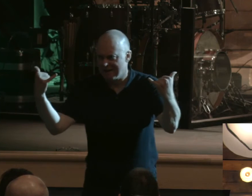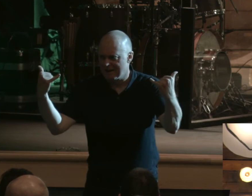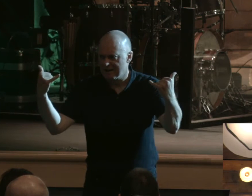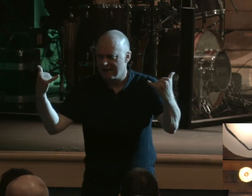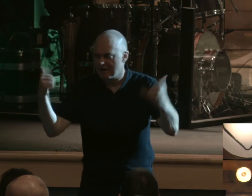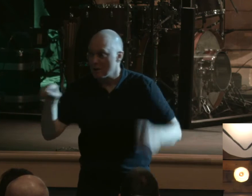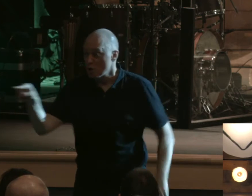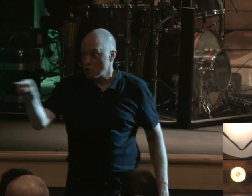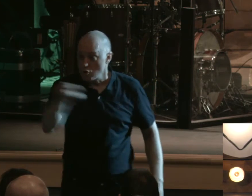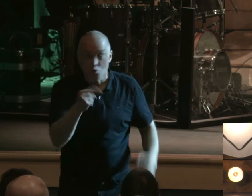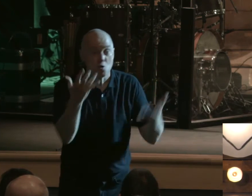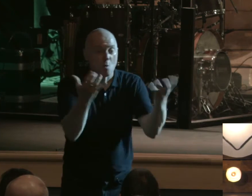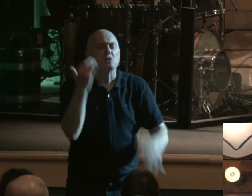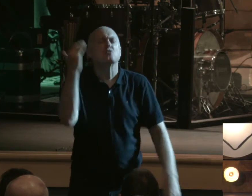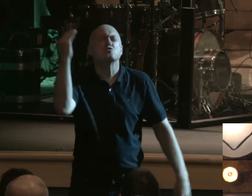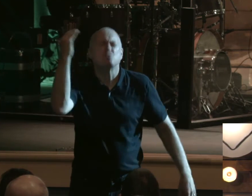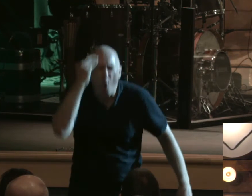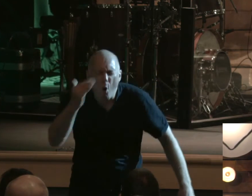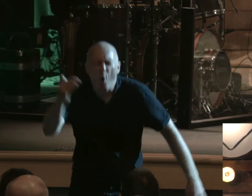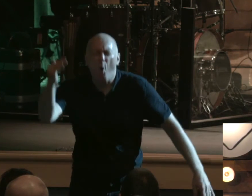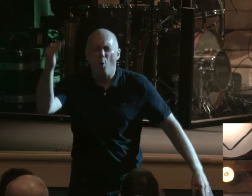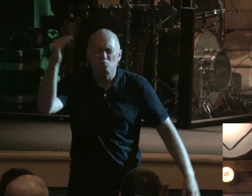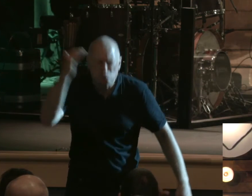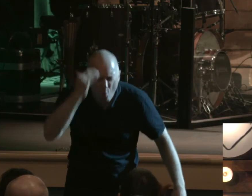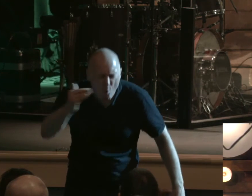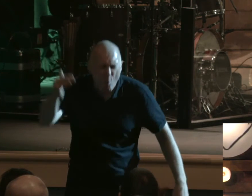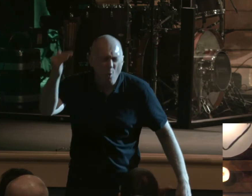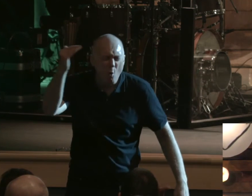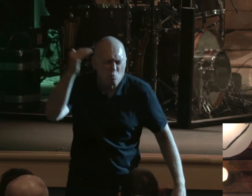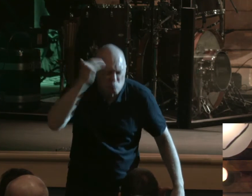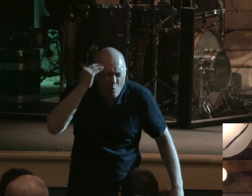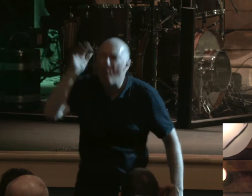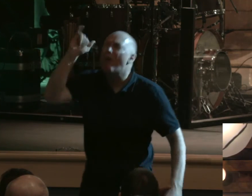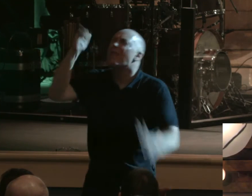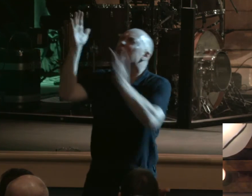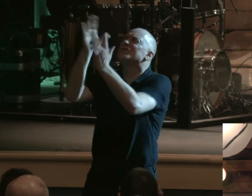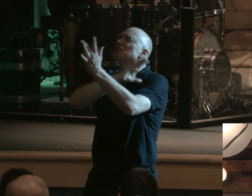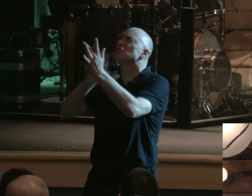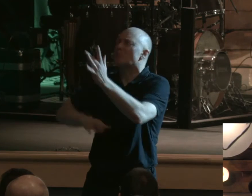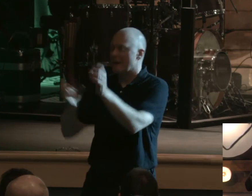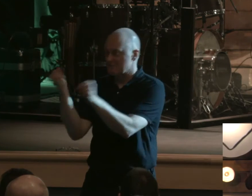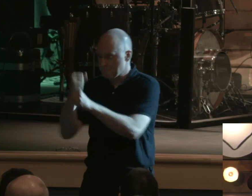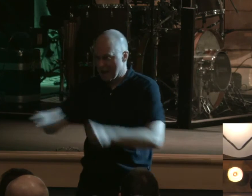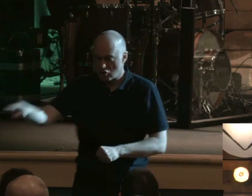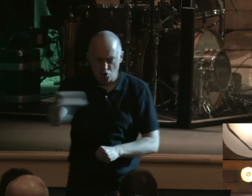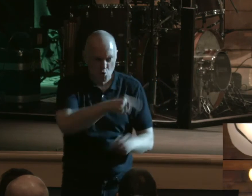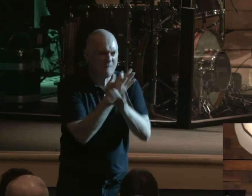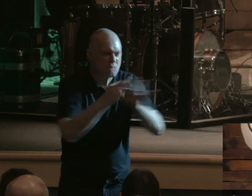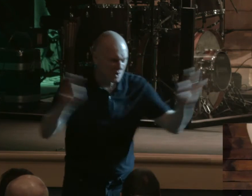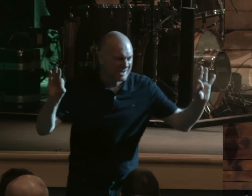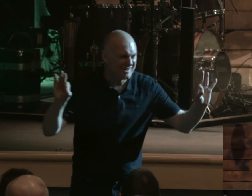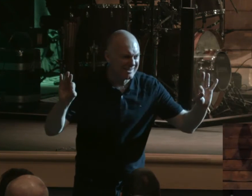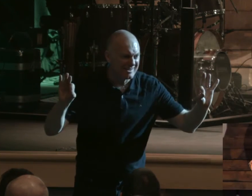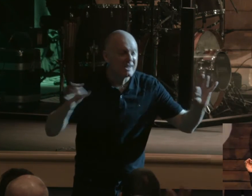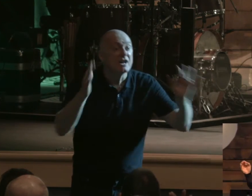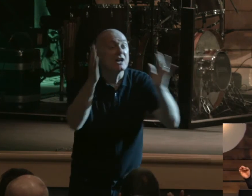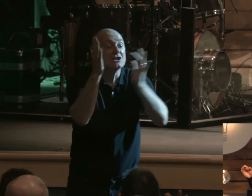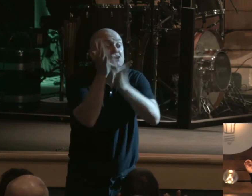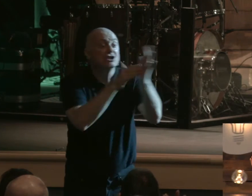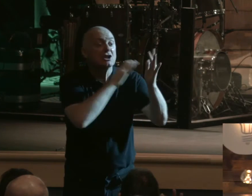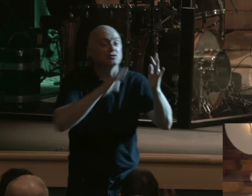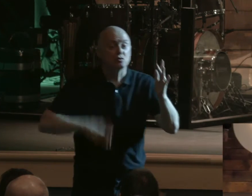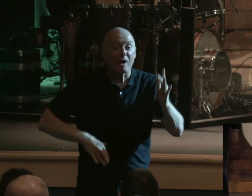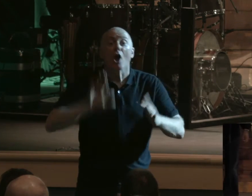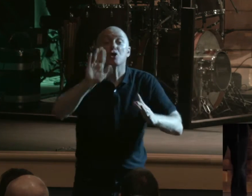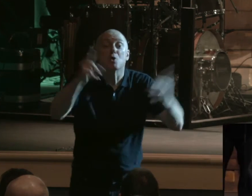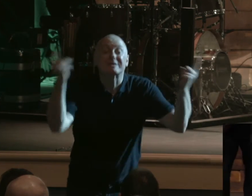want to know that you know that you know that Jesus Christ has set you free. That Jesus Christ,